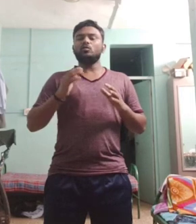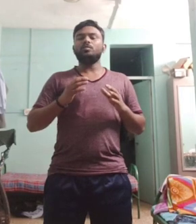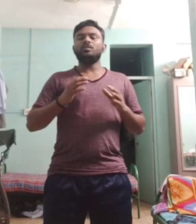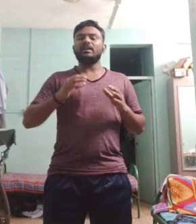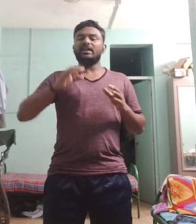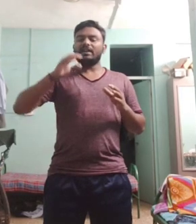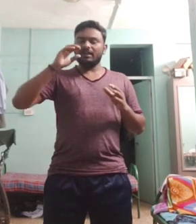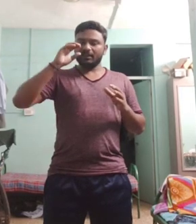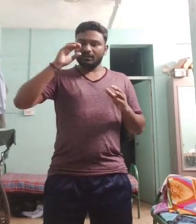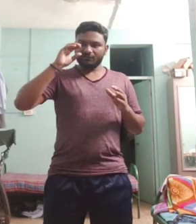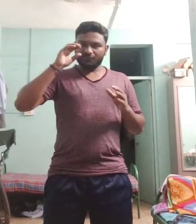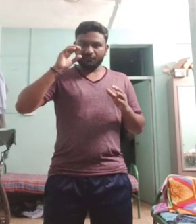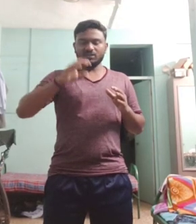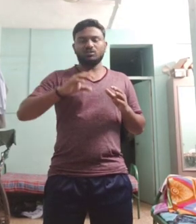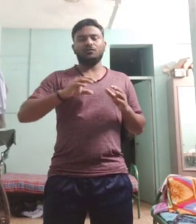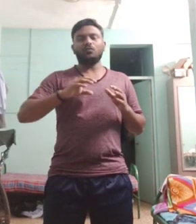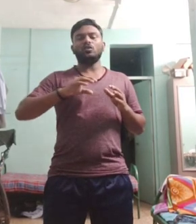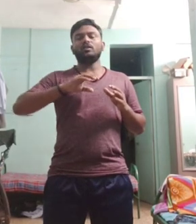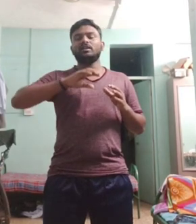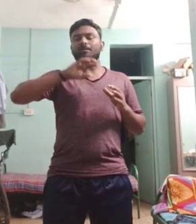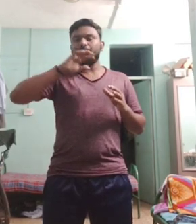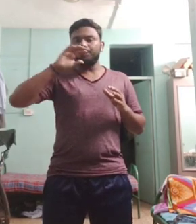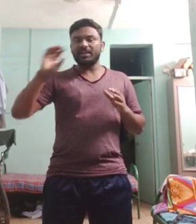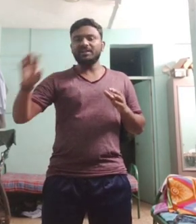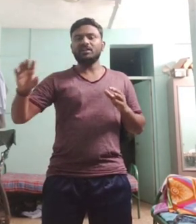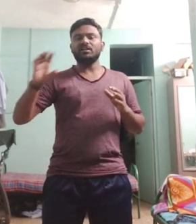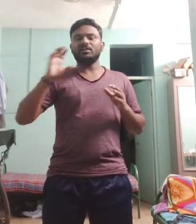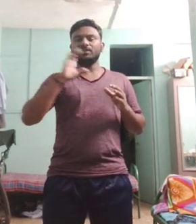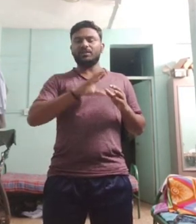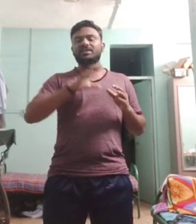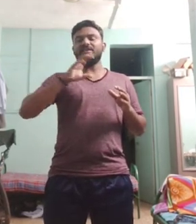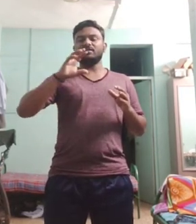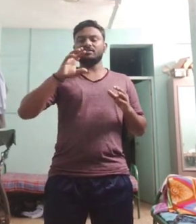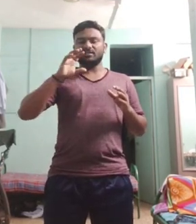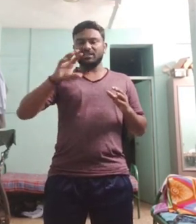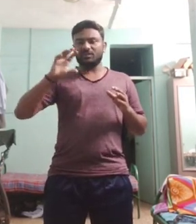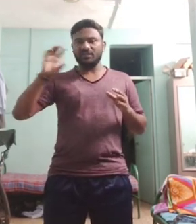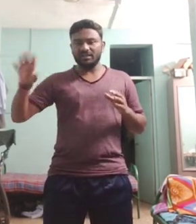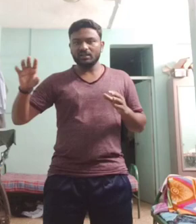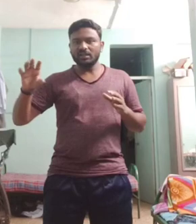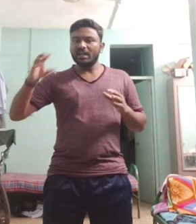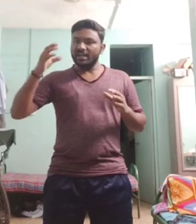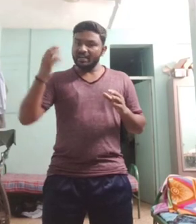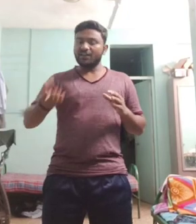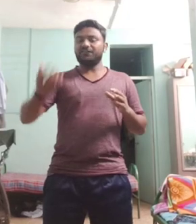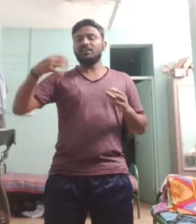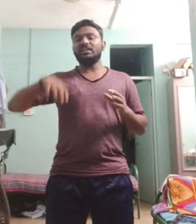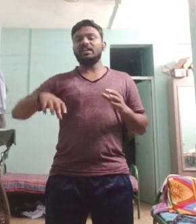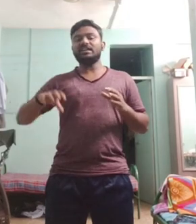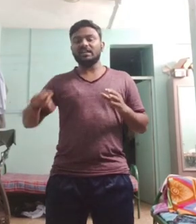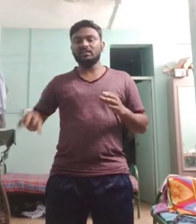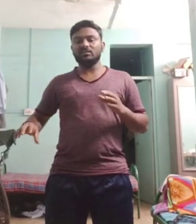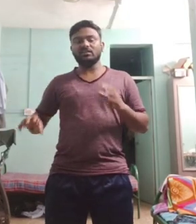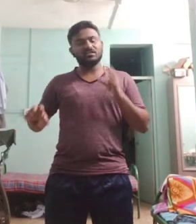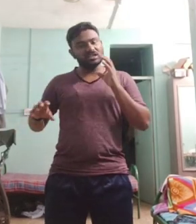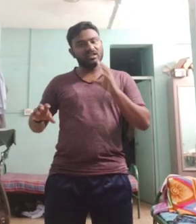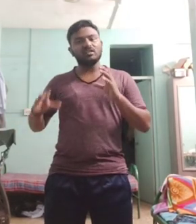loop first of all print the print statement, and after that get check